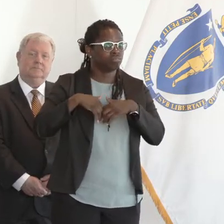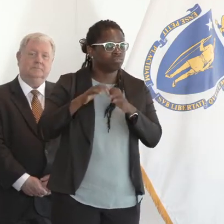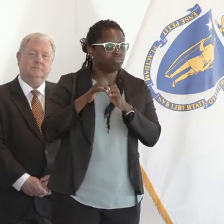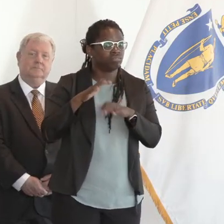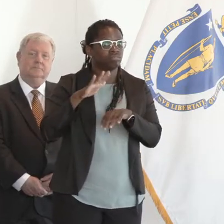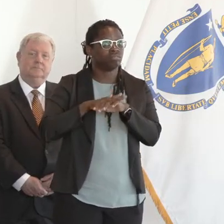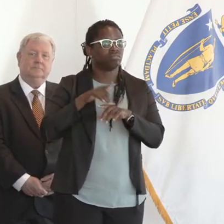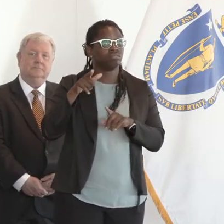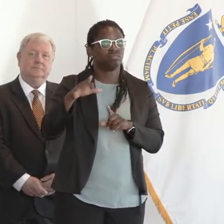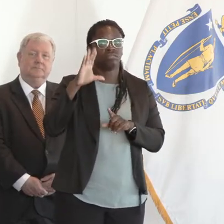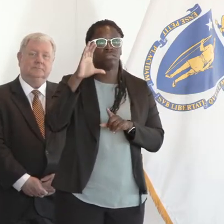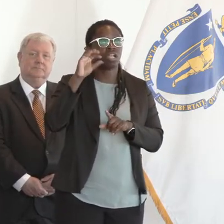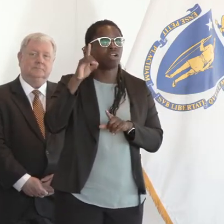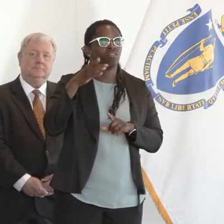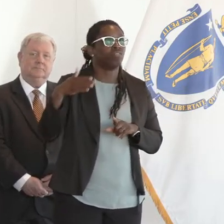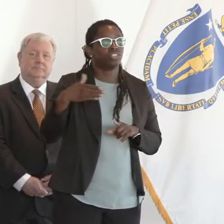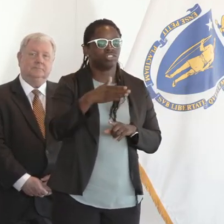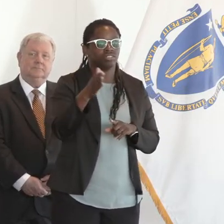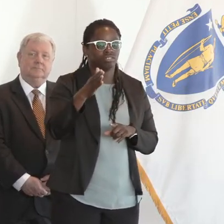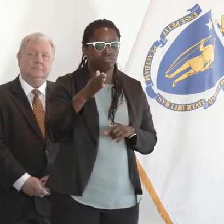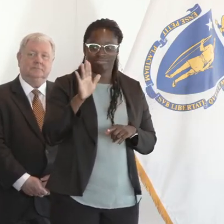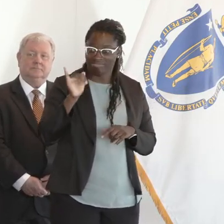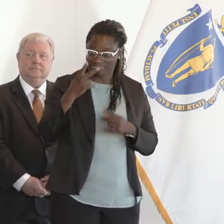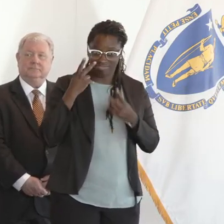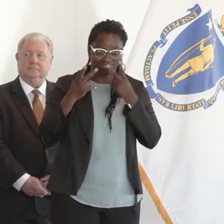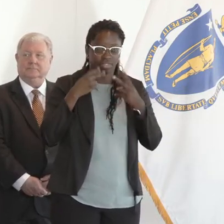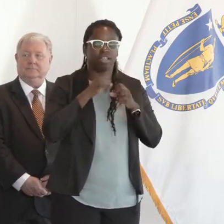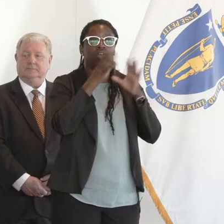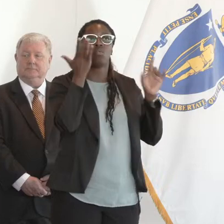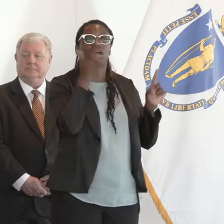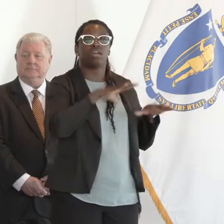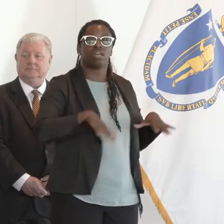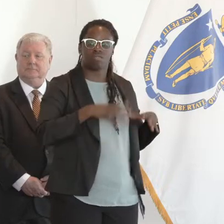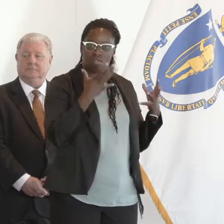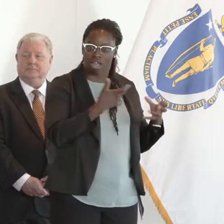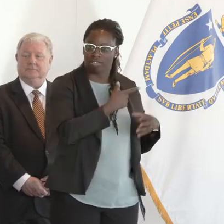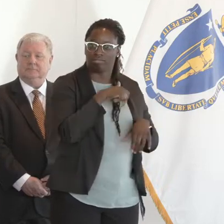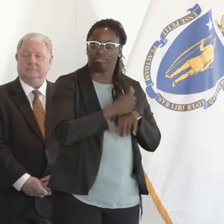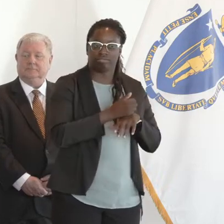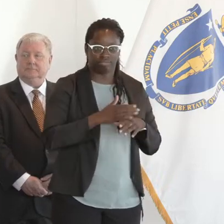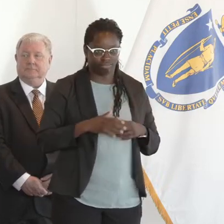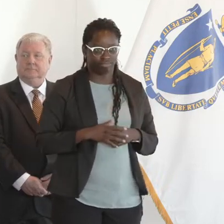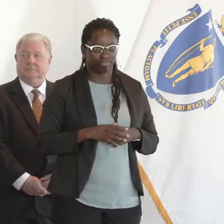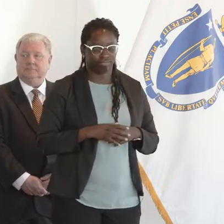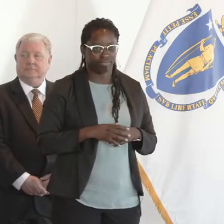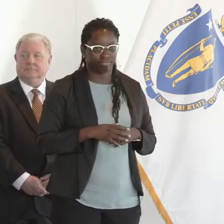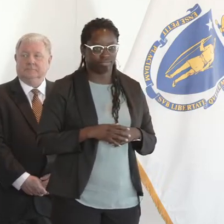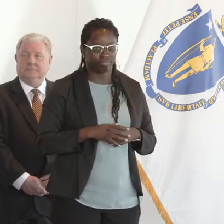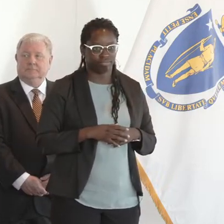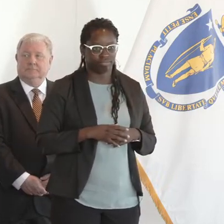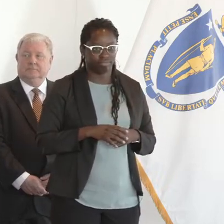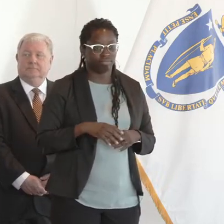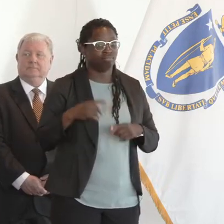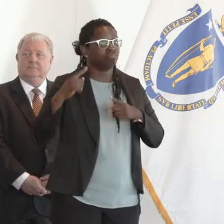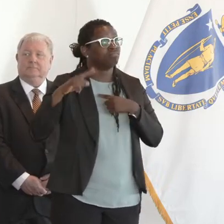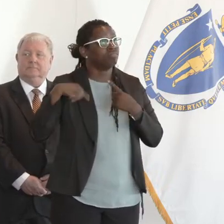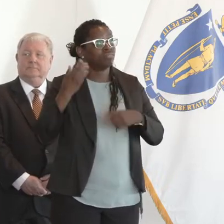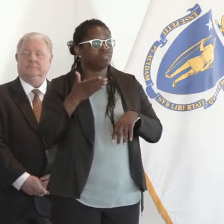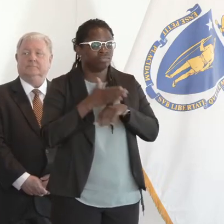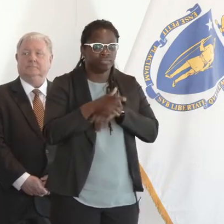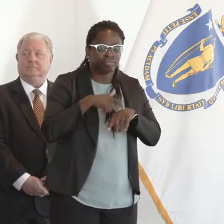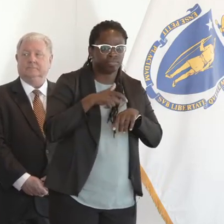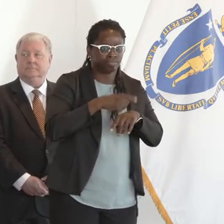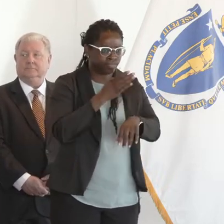many lessons were learned the hard way, but learned nonetheless. Over time, we've managed to improve, develop,